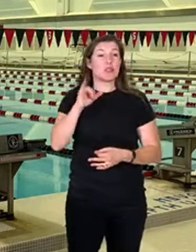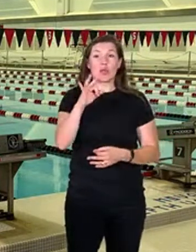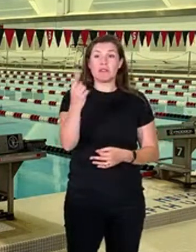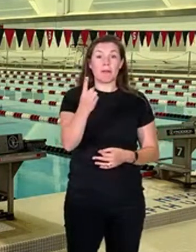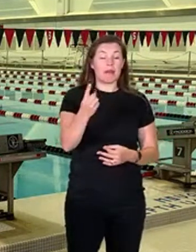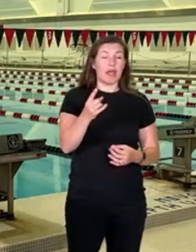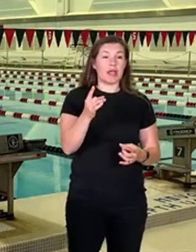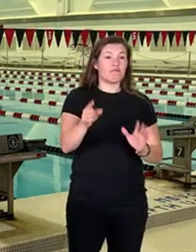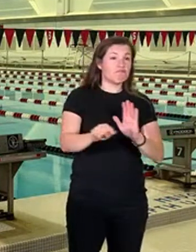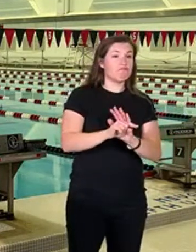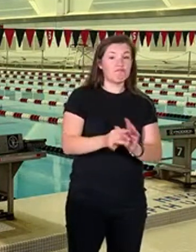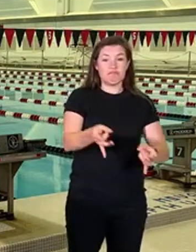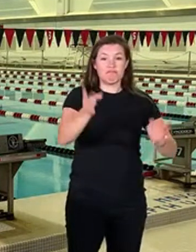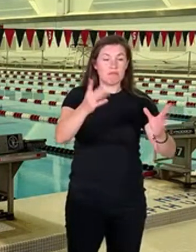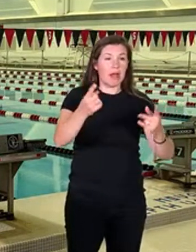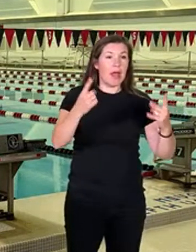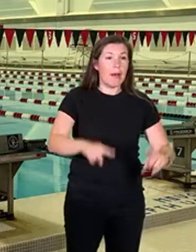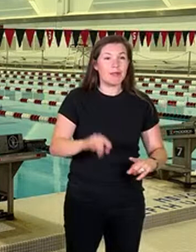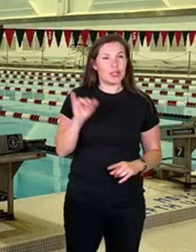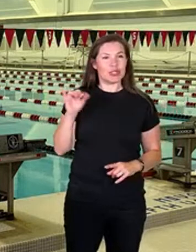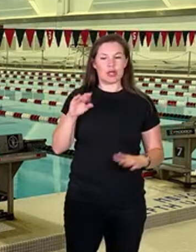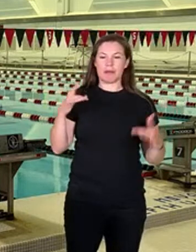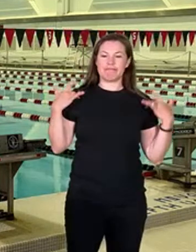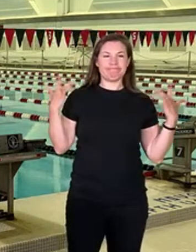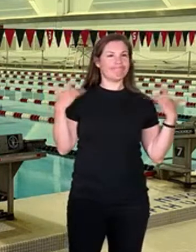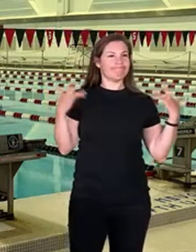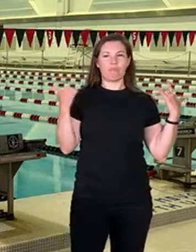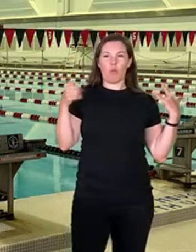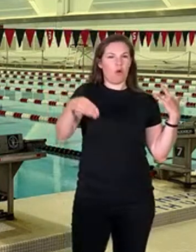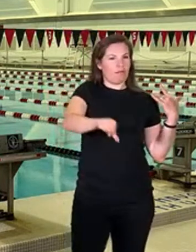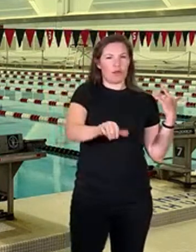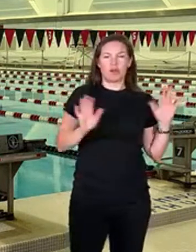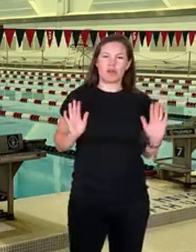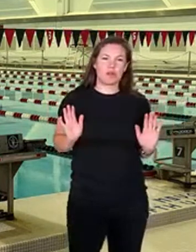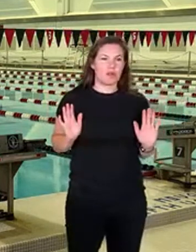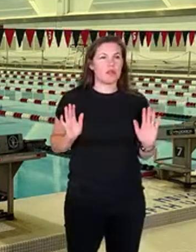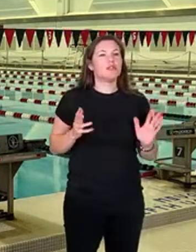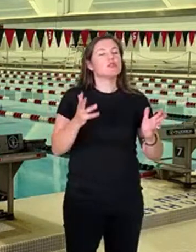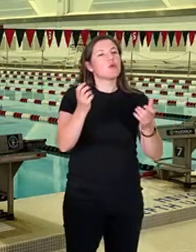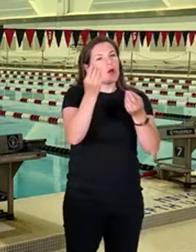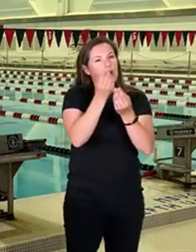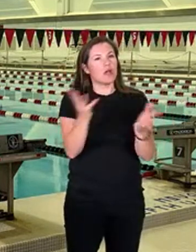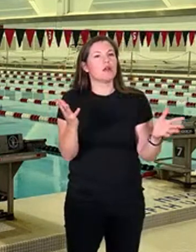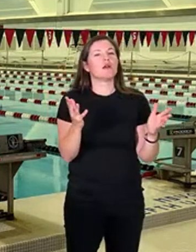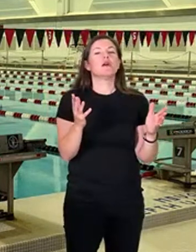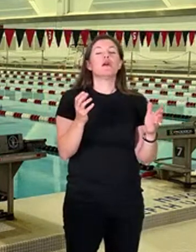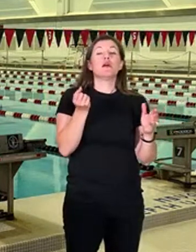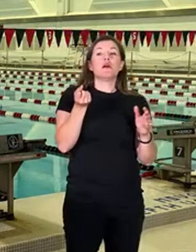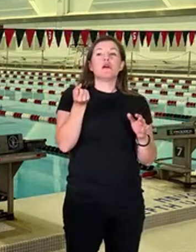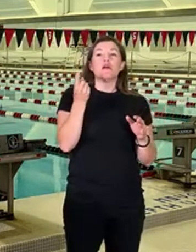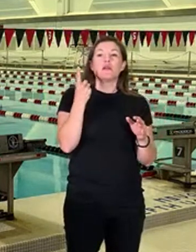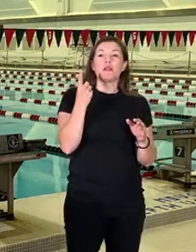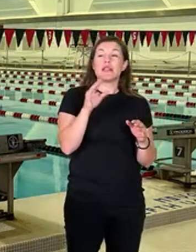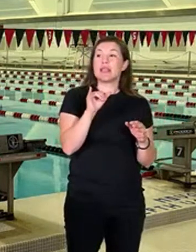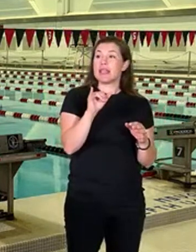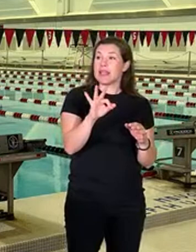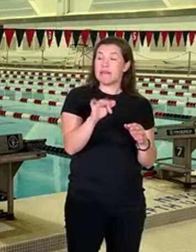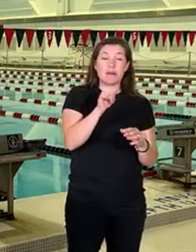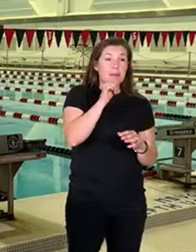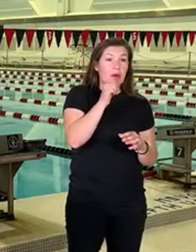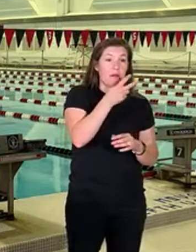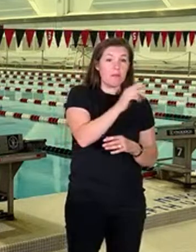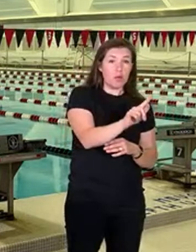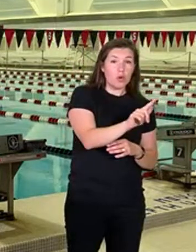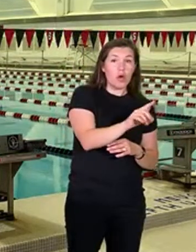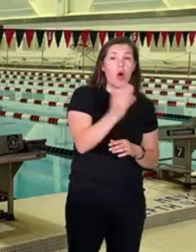bad happens where your insurance company may not cover it. And we want public to understand that if you got a private